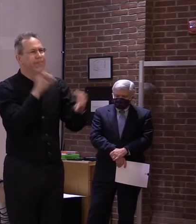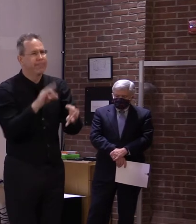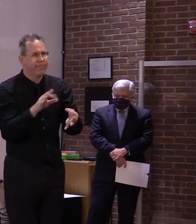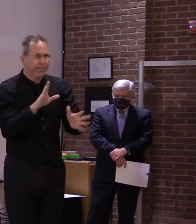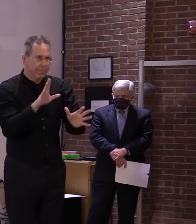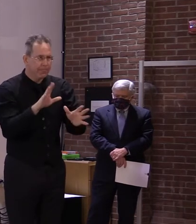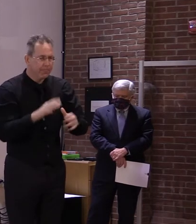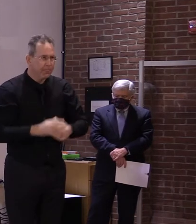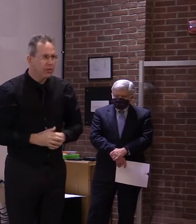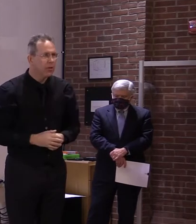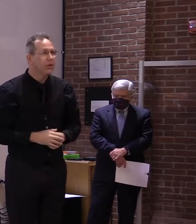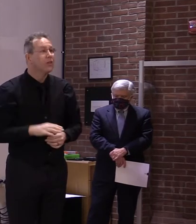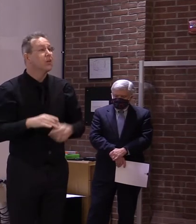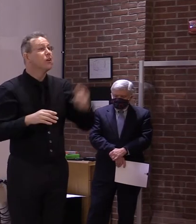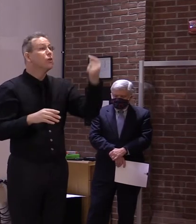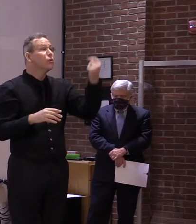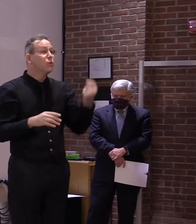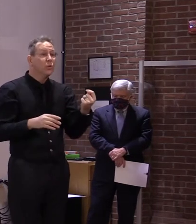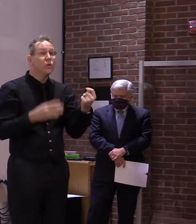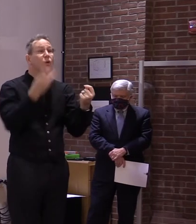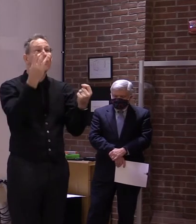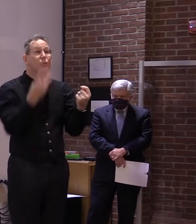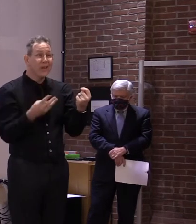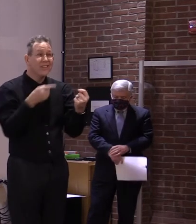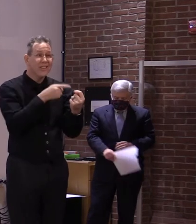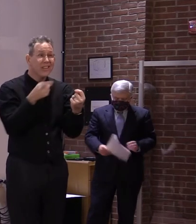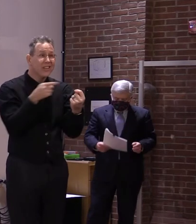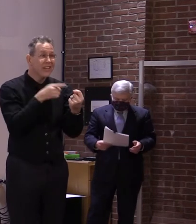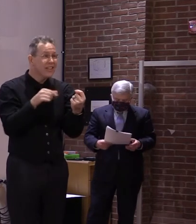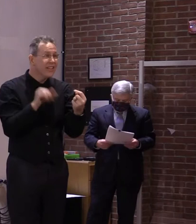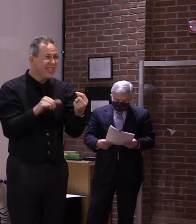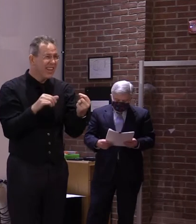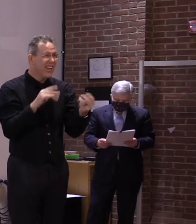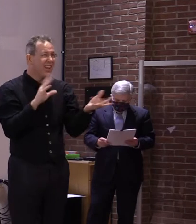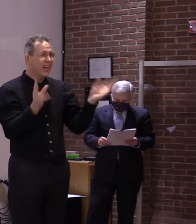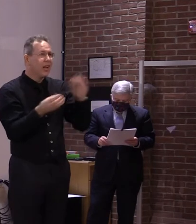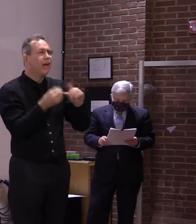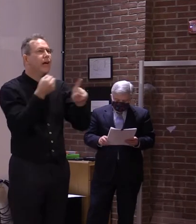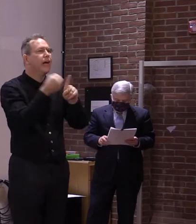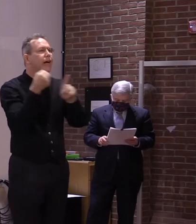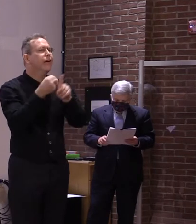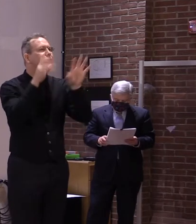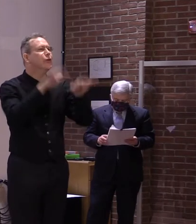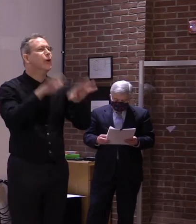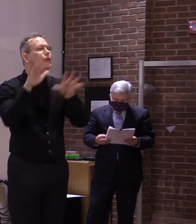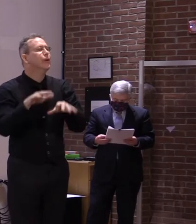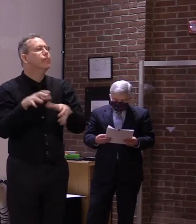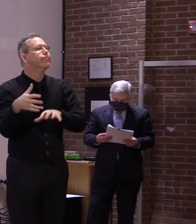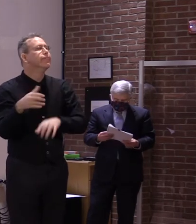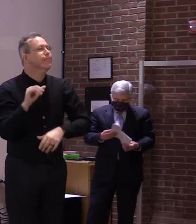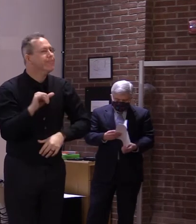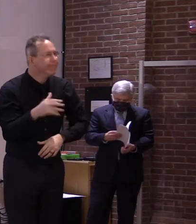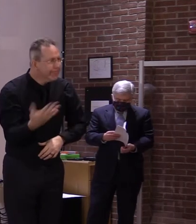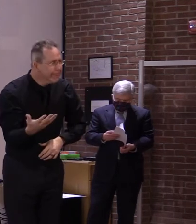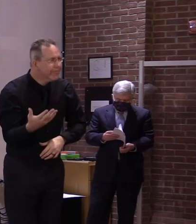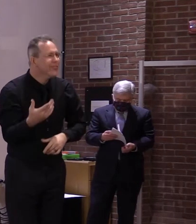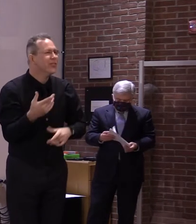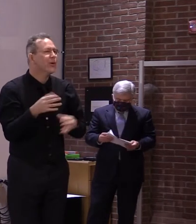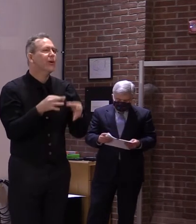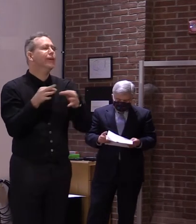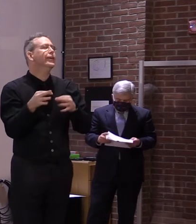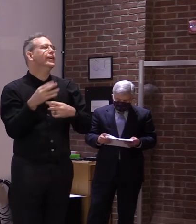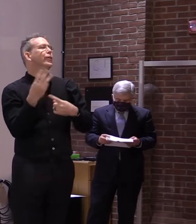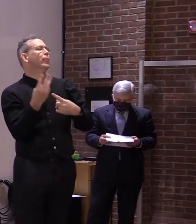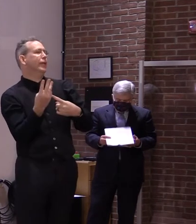and wednesdays with a storm we decided to move tuesday's testing to thursday and it typically takes a few days to get the results